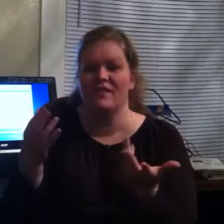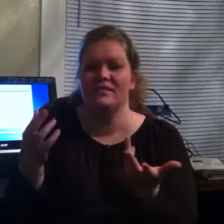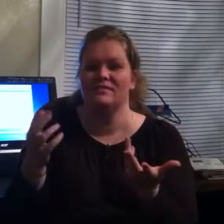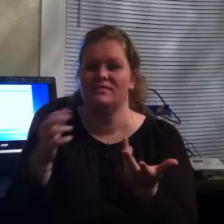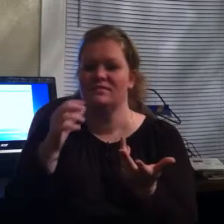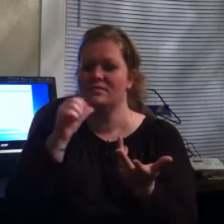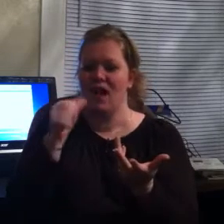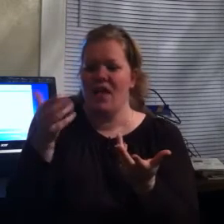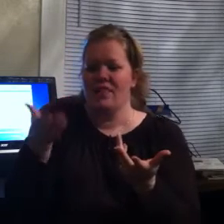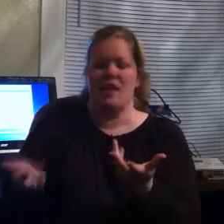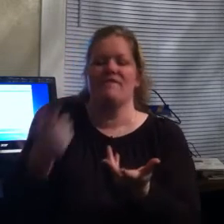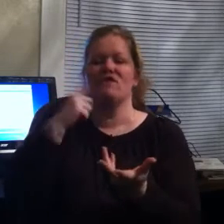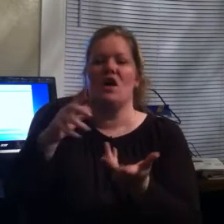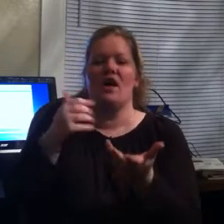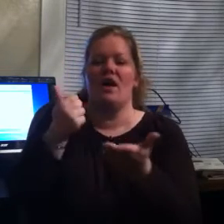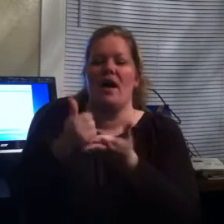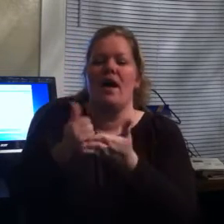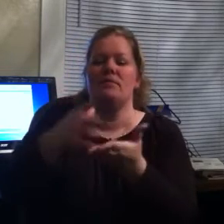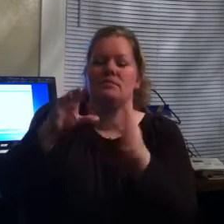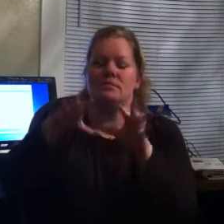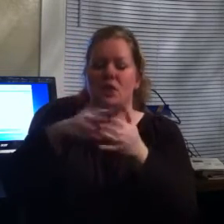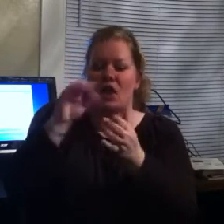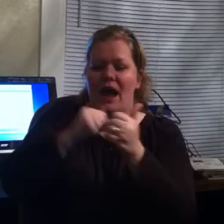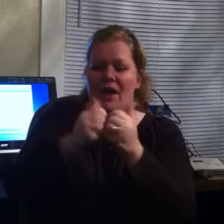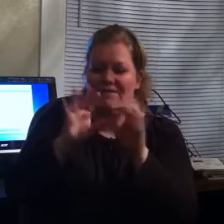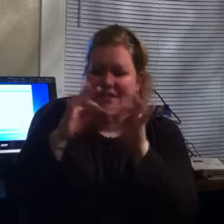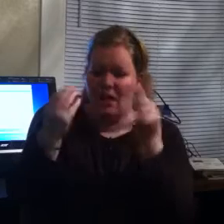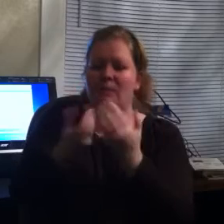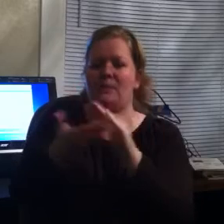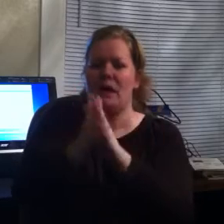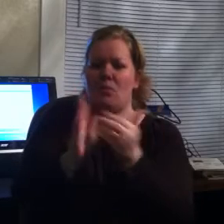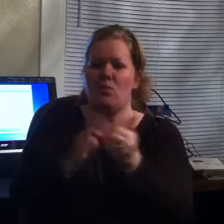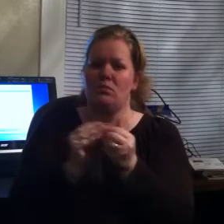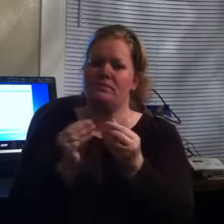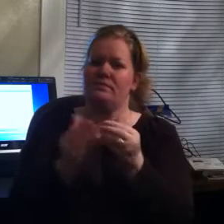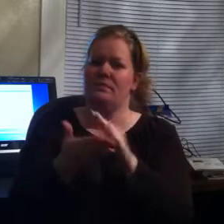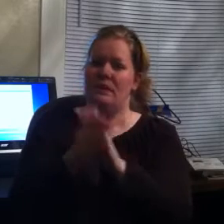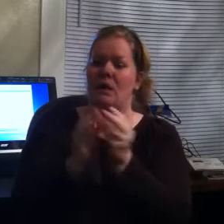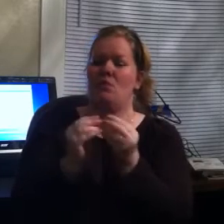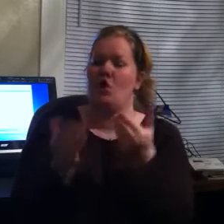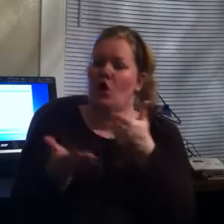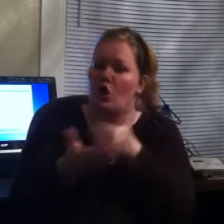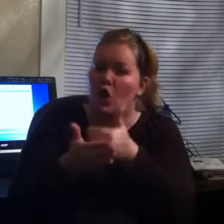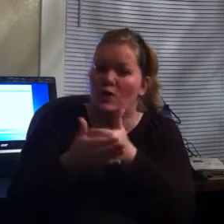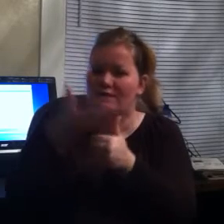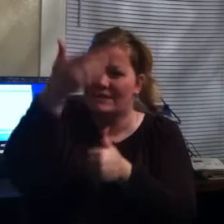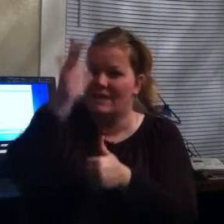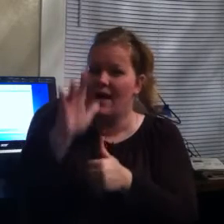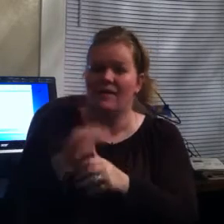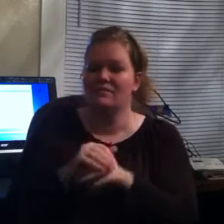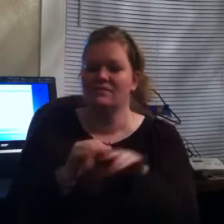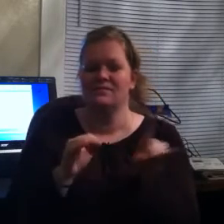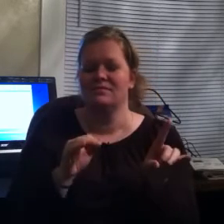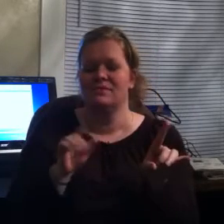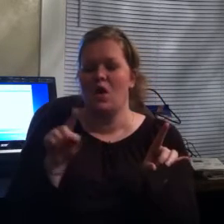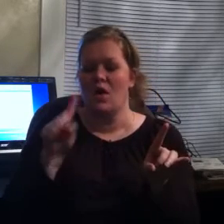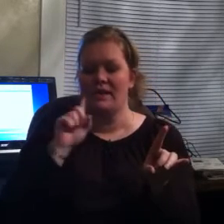grow closer to God. They're not there to spread the gospel and be about Jesus' mission. No, no. They're there to simply accuse and to tear him down. And there's a